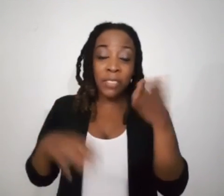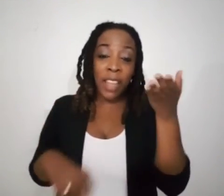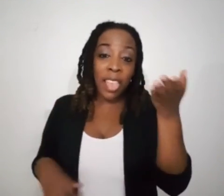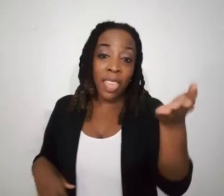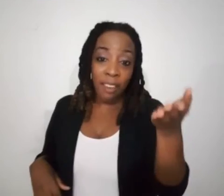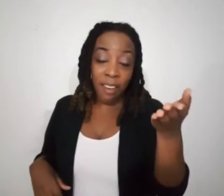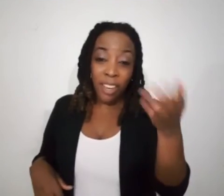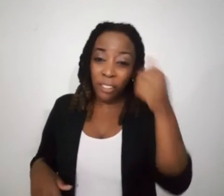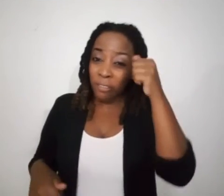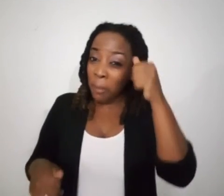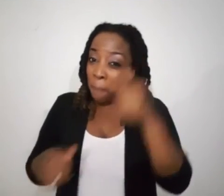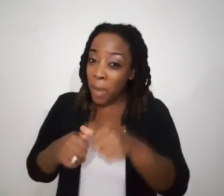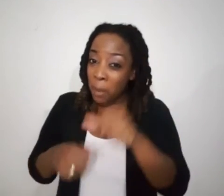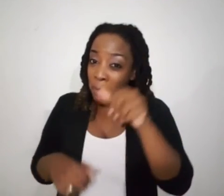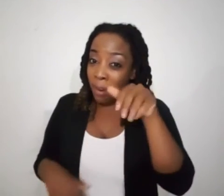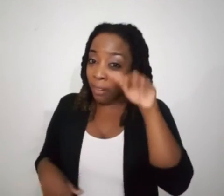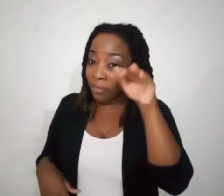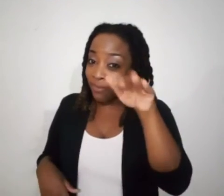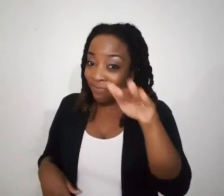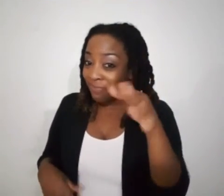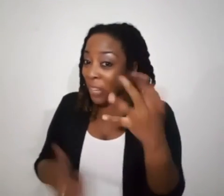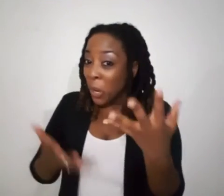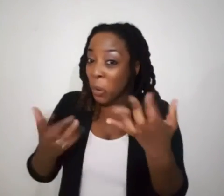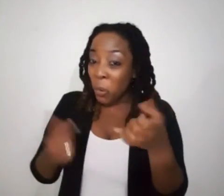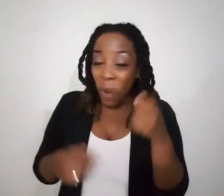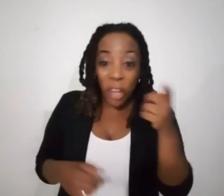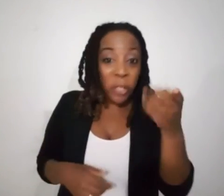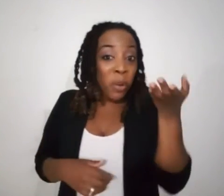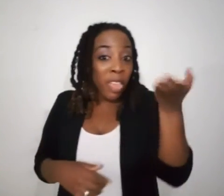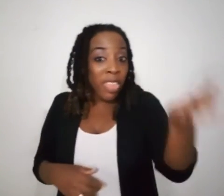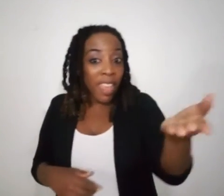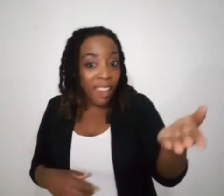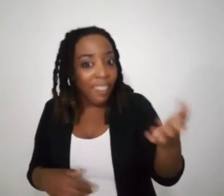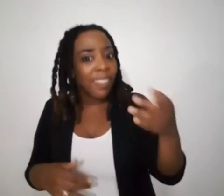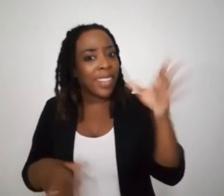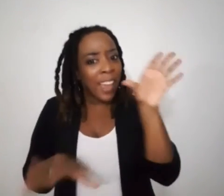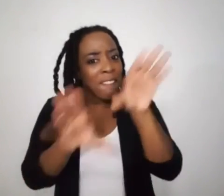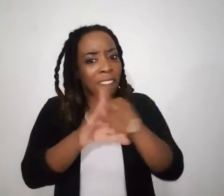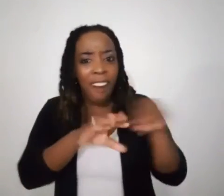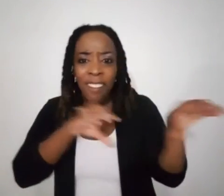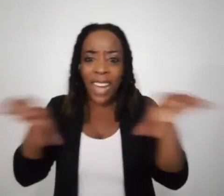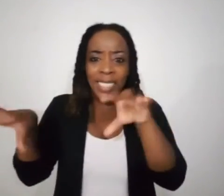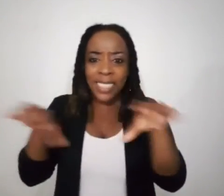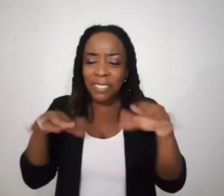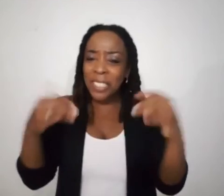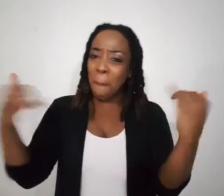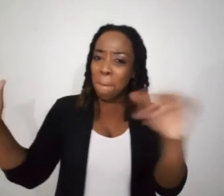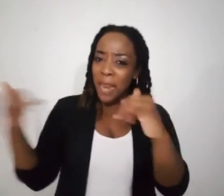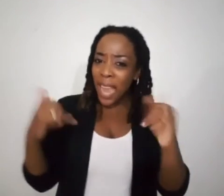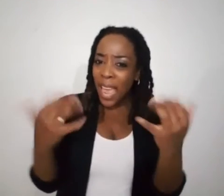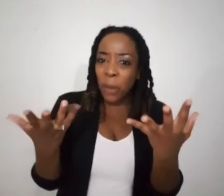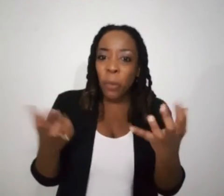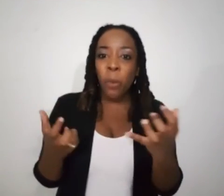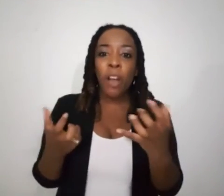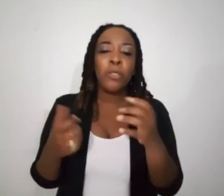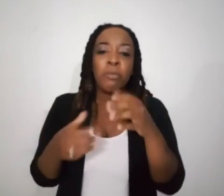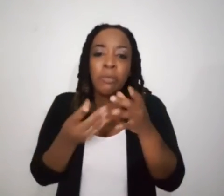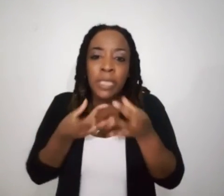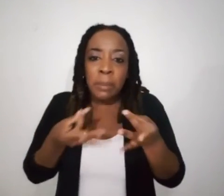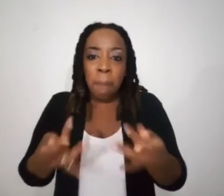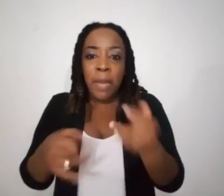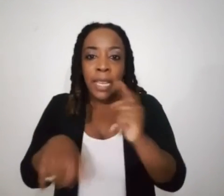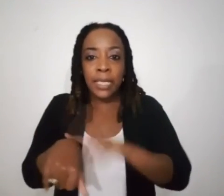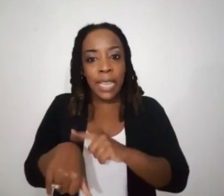you on the floor. We want you playing those activities. We want you spending time in with your